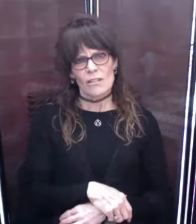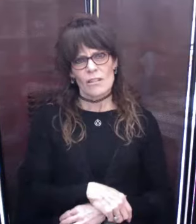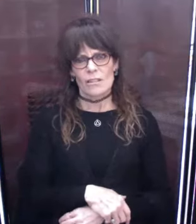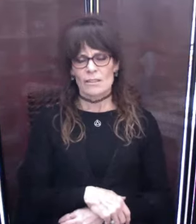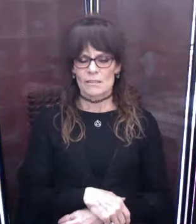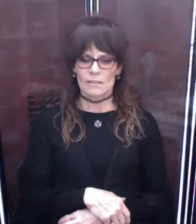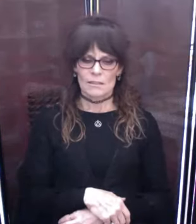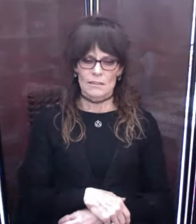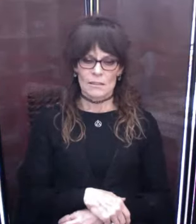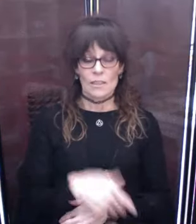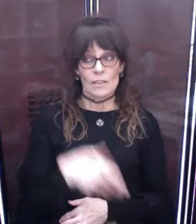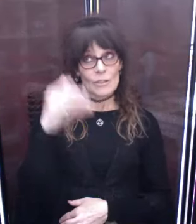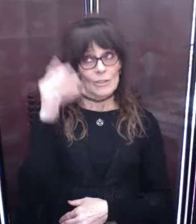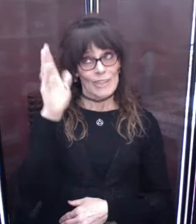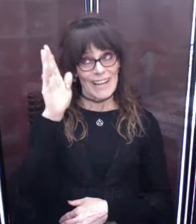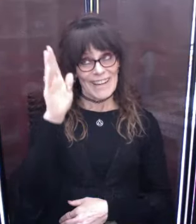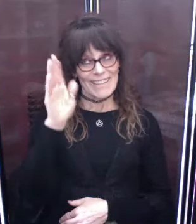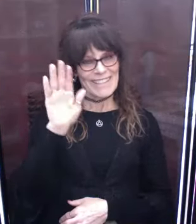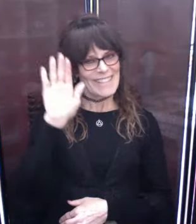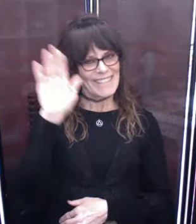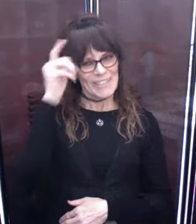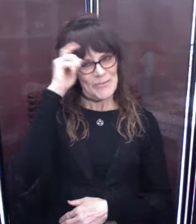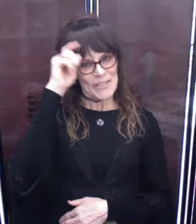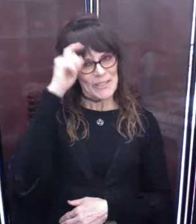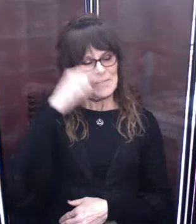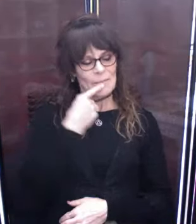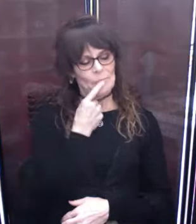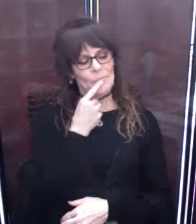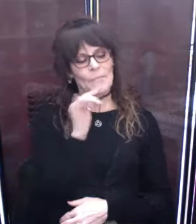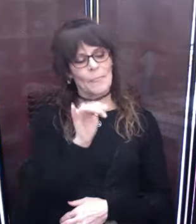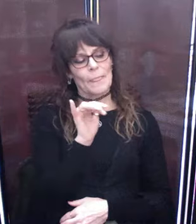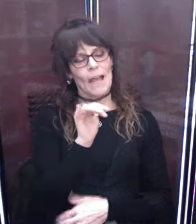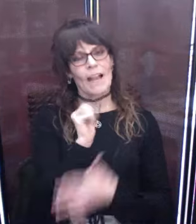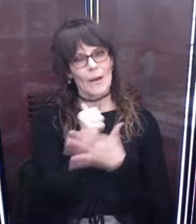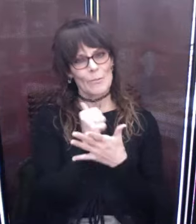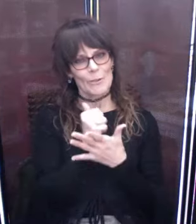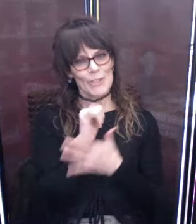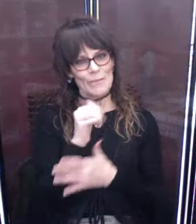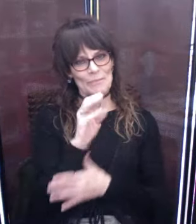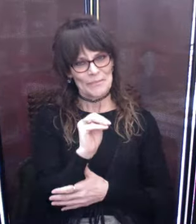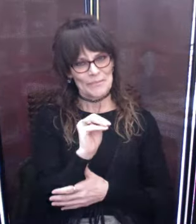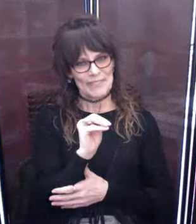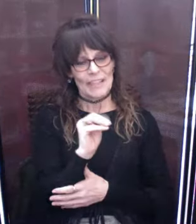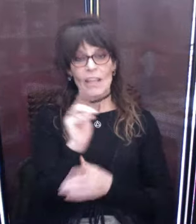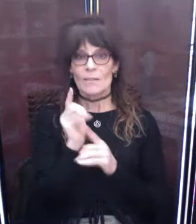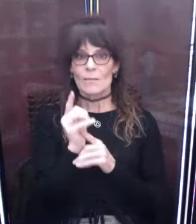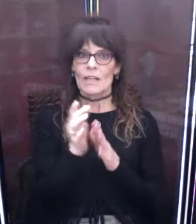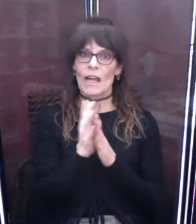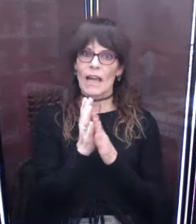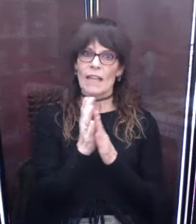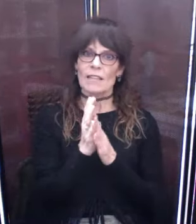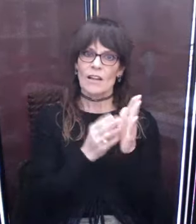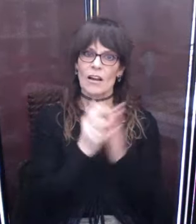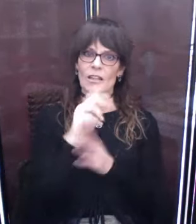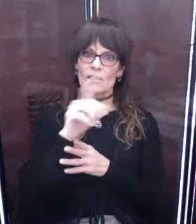So God, in his infinite wisdom, said, well, let me help you with that, Jim. Because the minute that I ask an honest question like that in my own heart, God